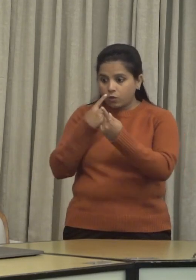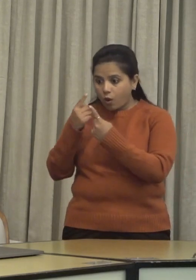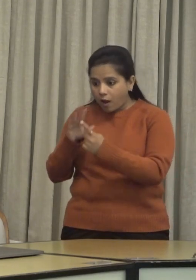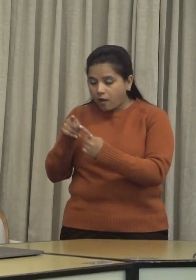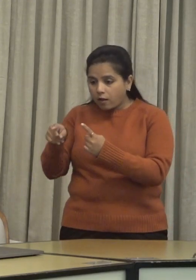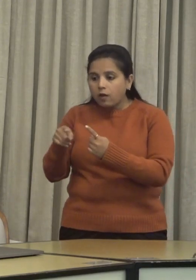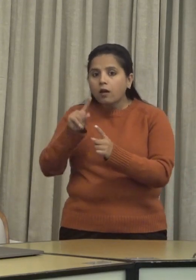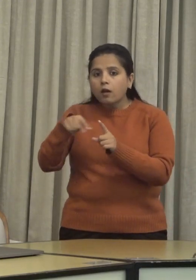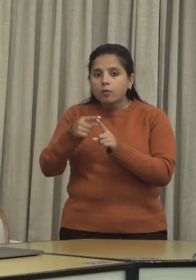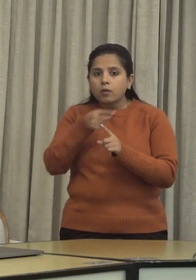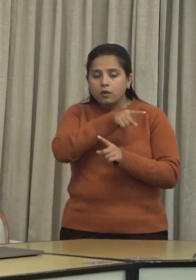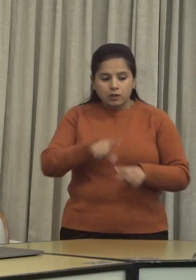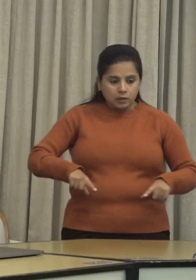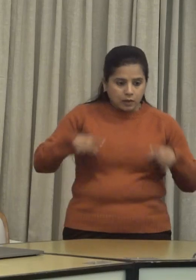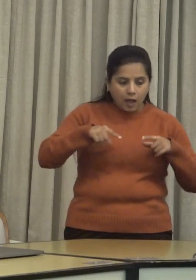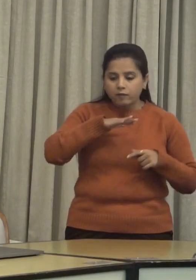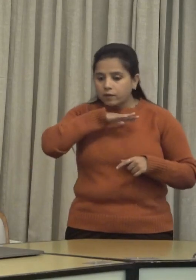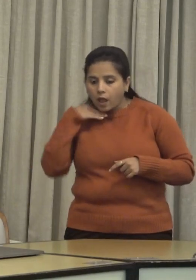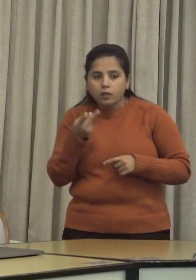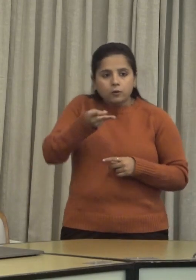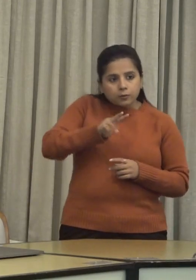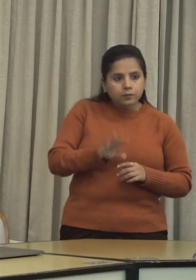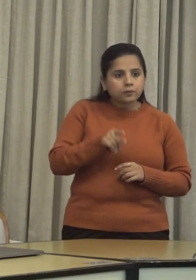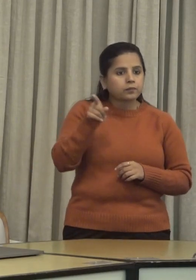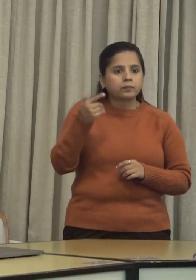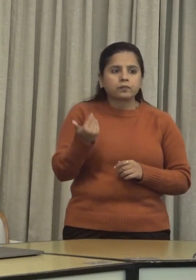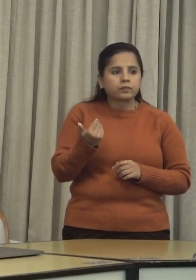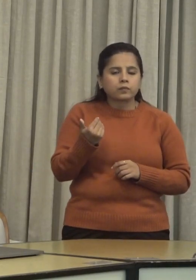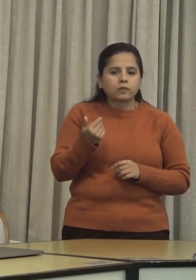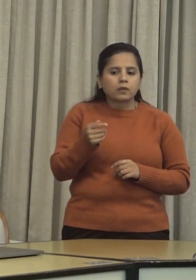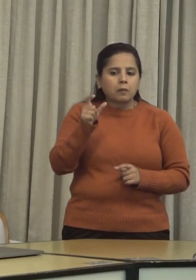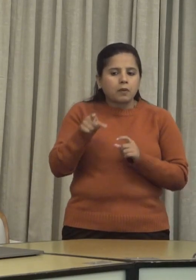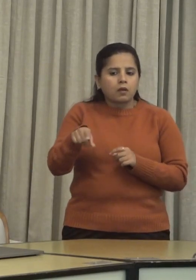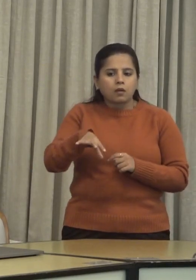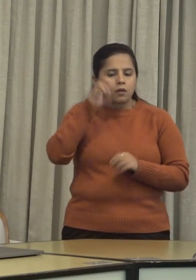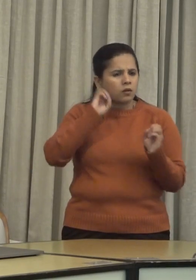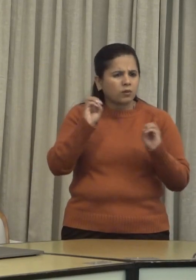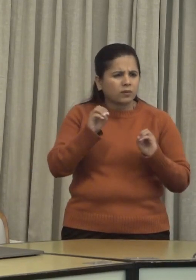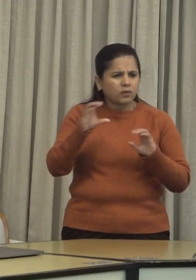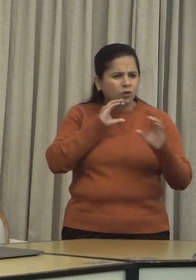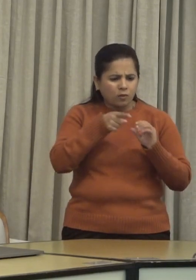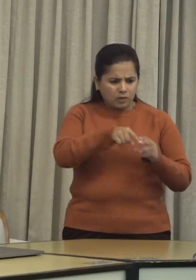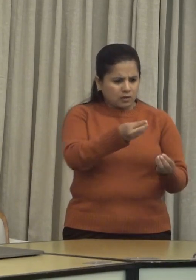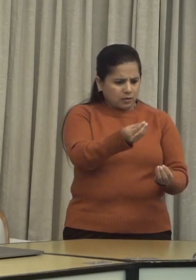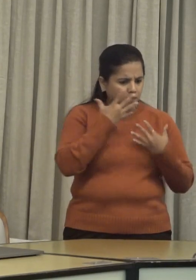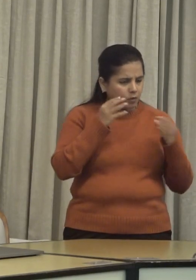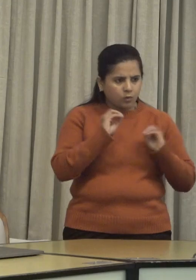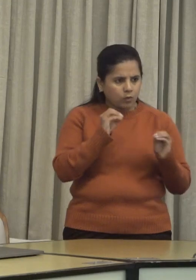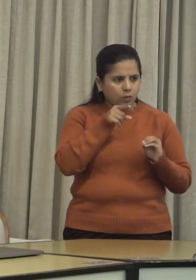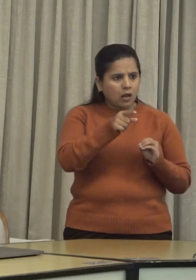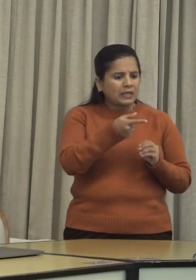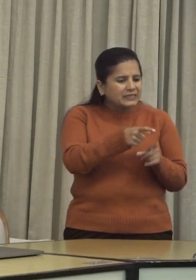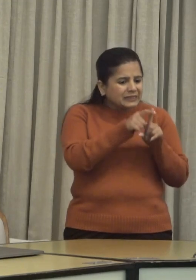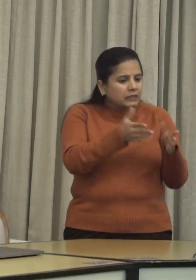about, his life and his death, he is incommunicado. He cannot communicate to you in his critical